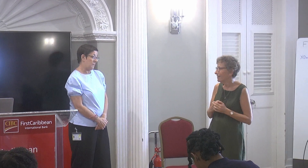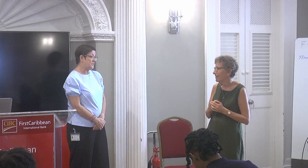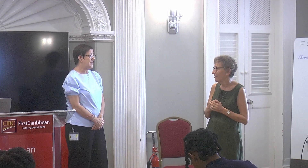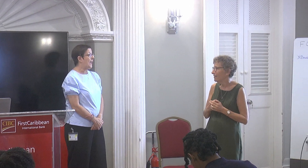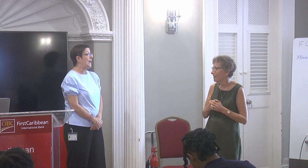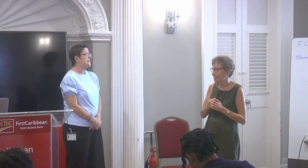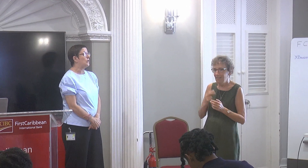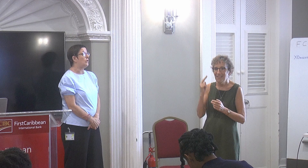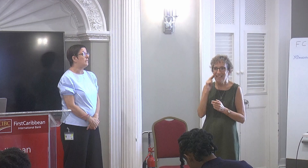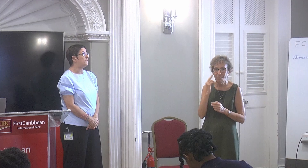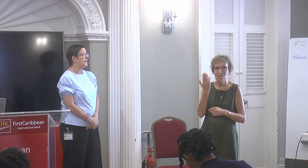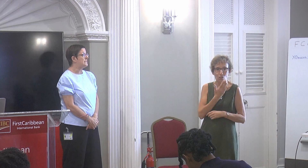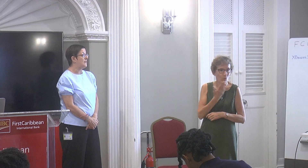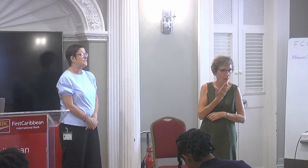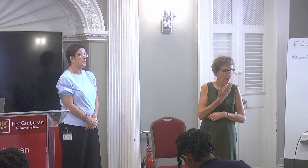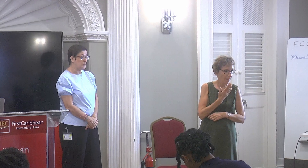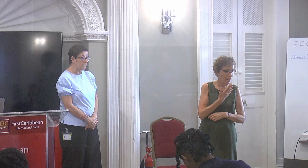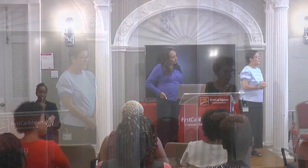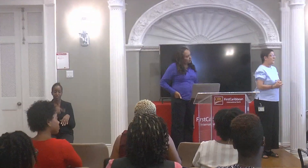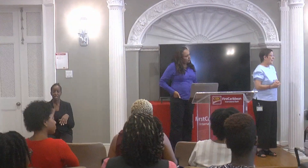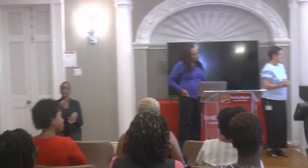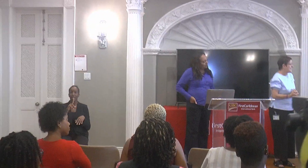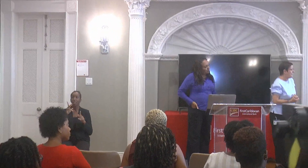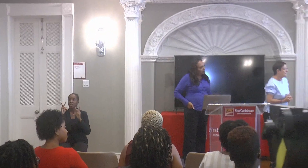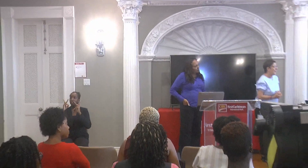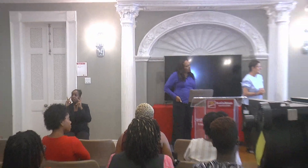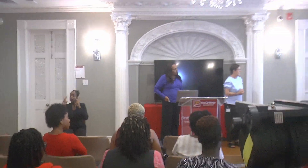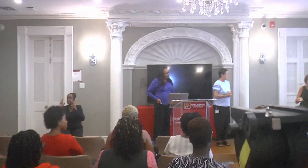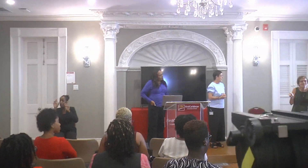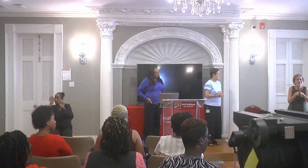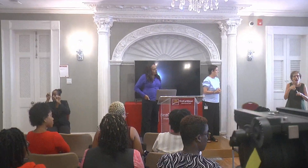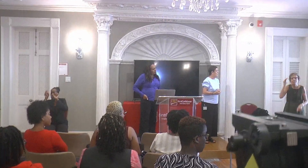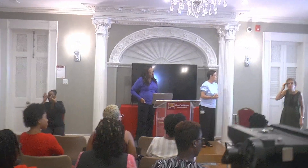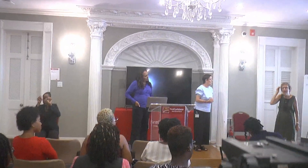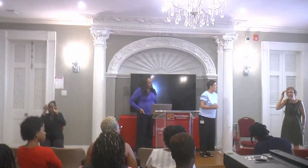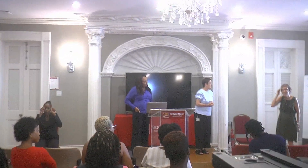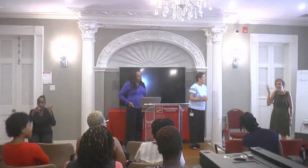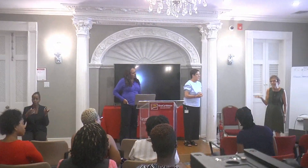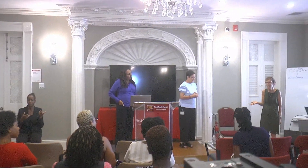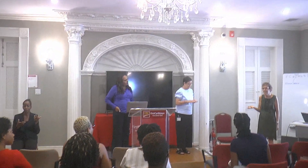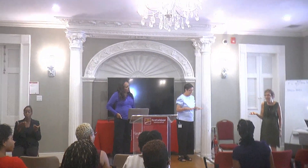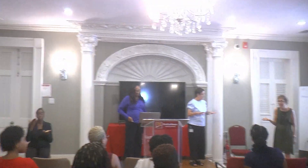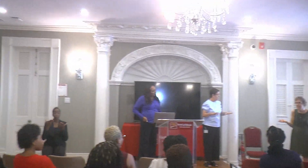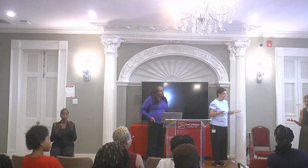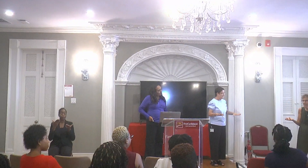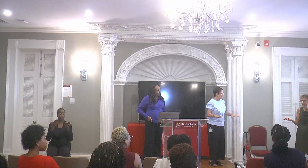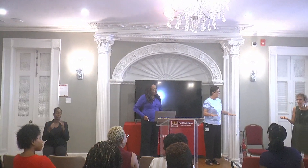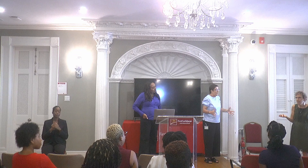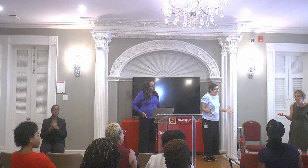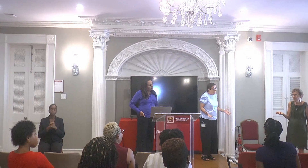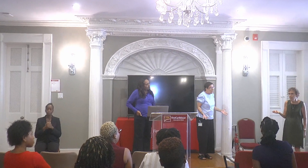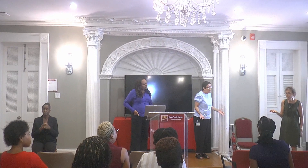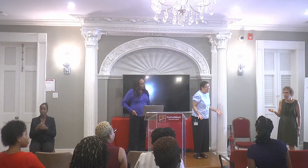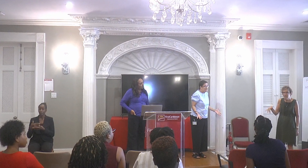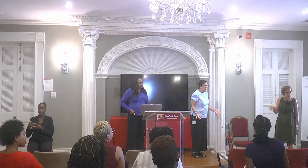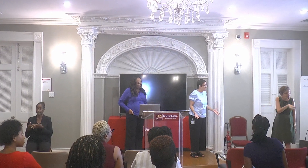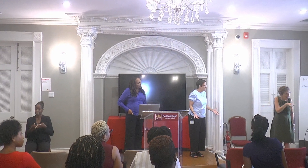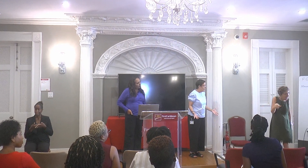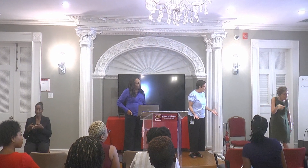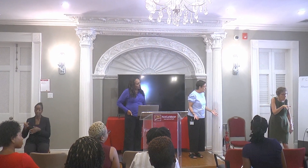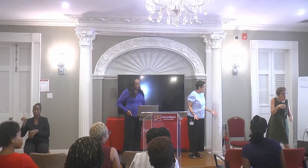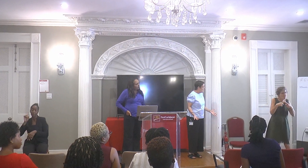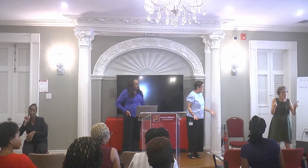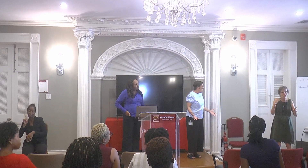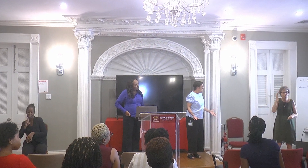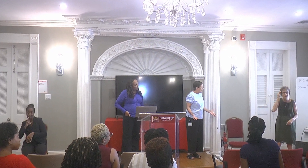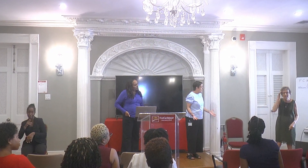was the deputy head of a deaf school. If you had a deaf and hearing baby that were born at the same time, they both have the same